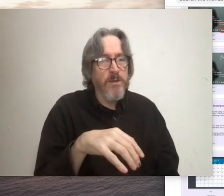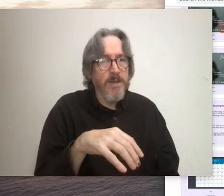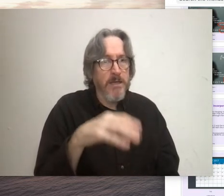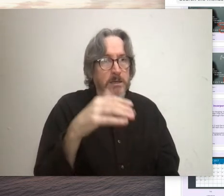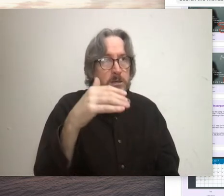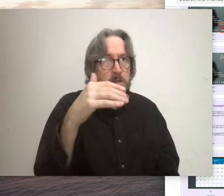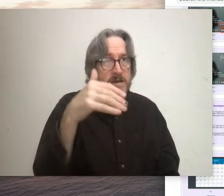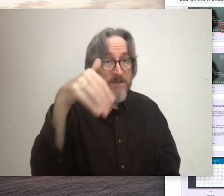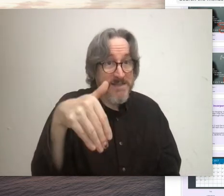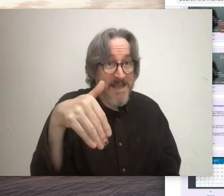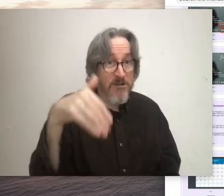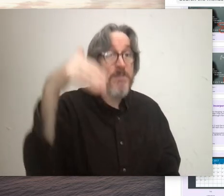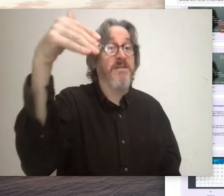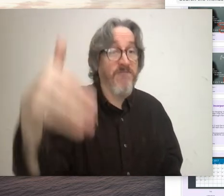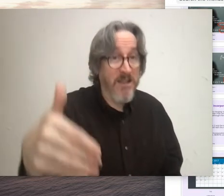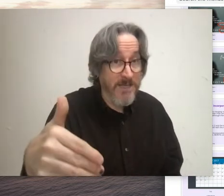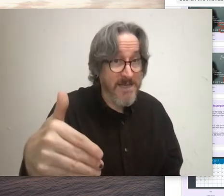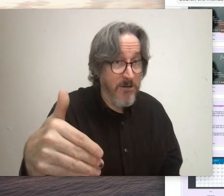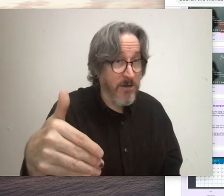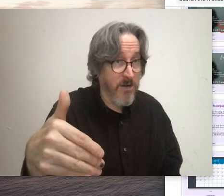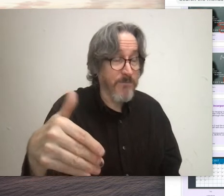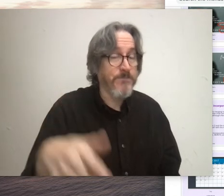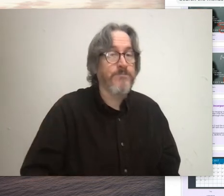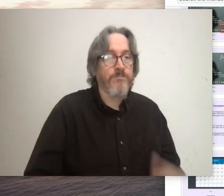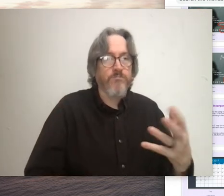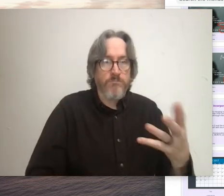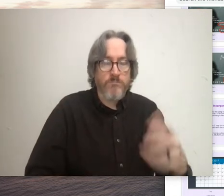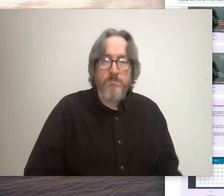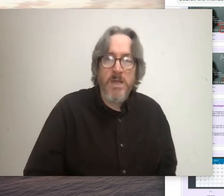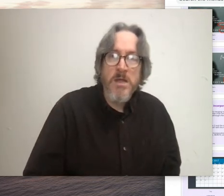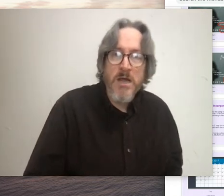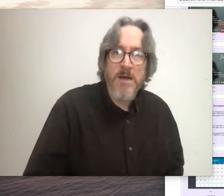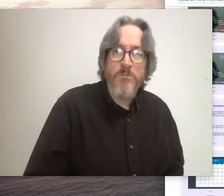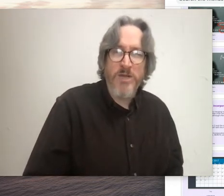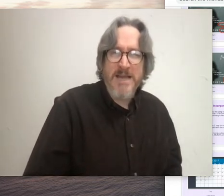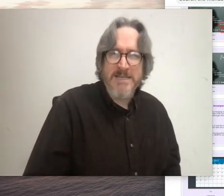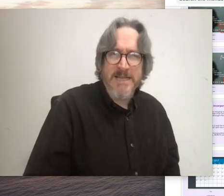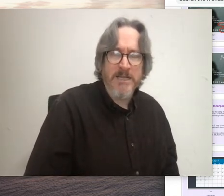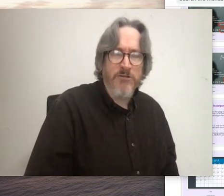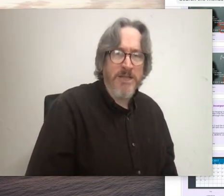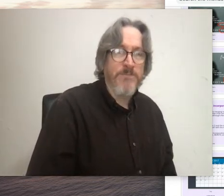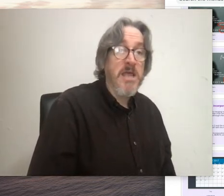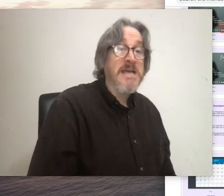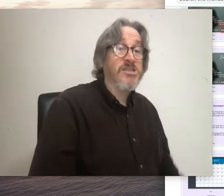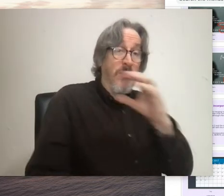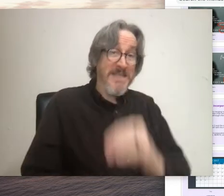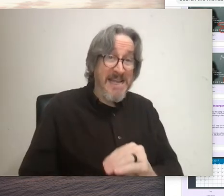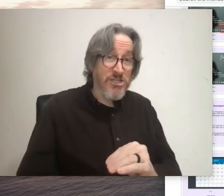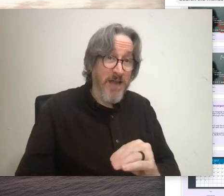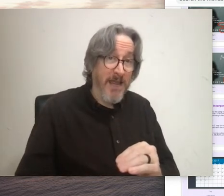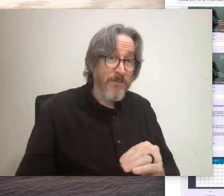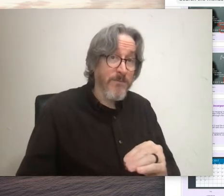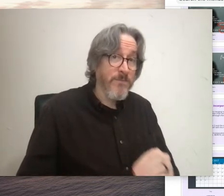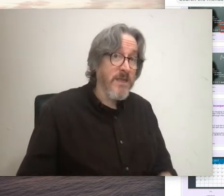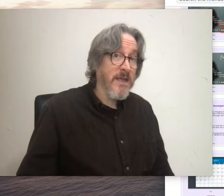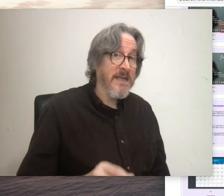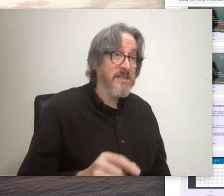Generally, we mean not this Saturday, but the following Saturday, right? We kind of take it literally. So now